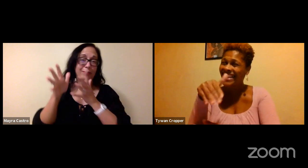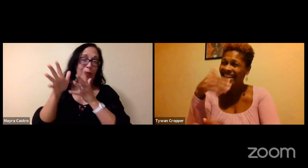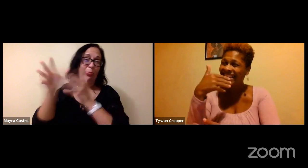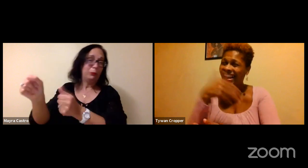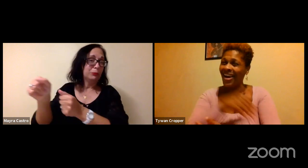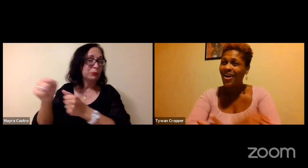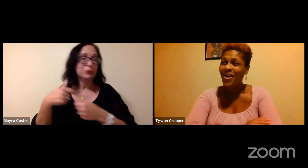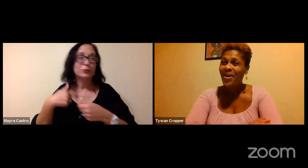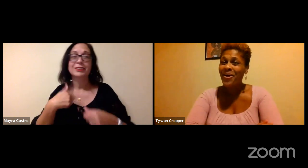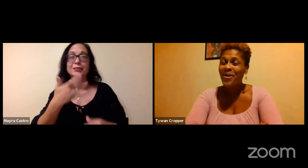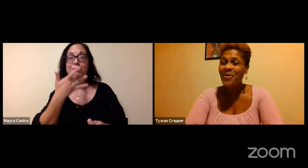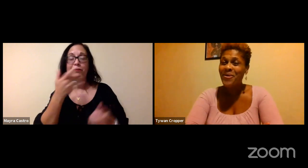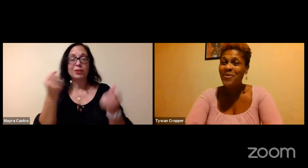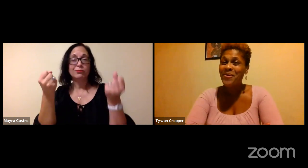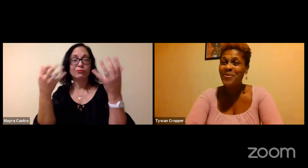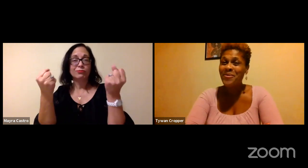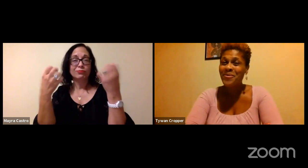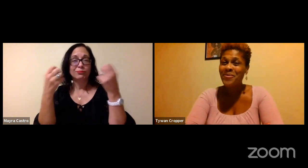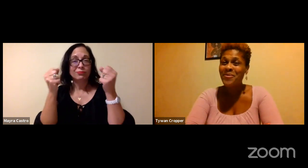No voices.